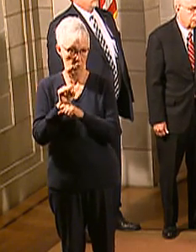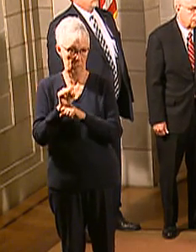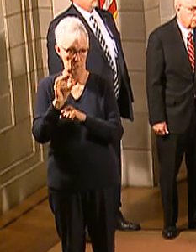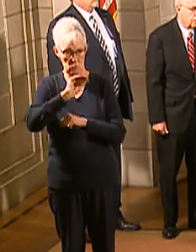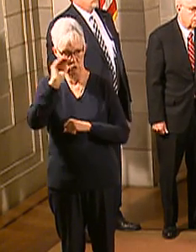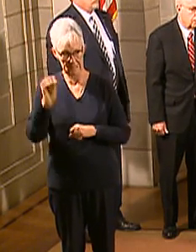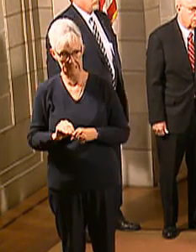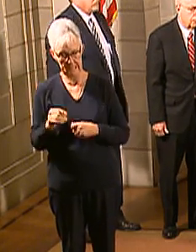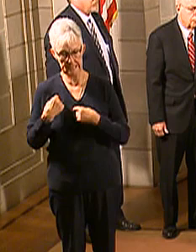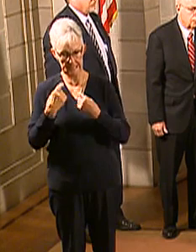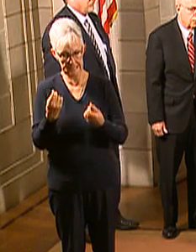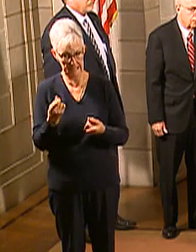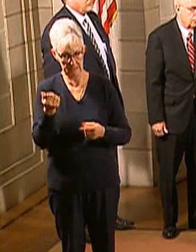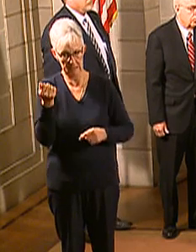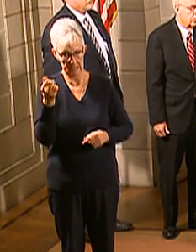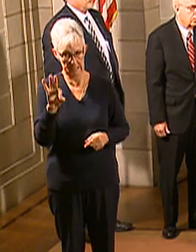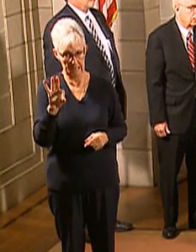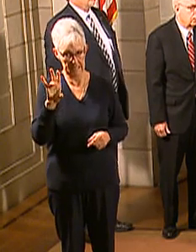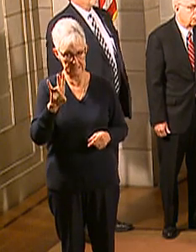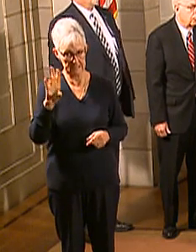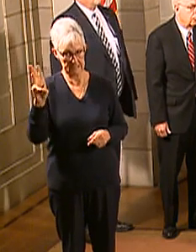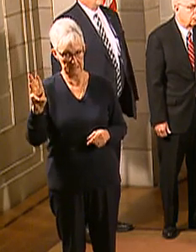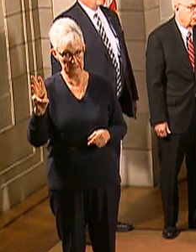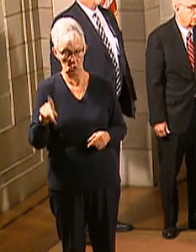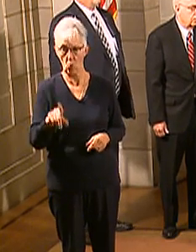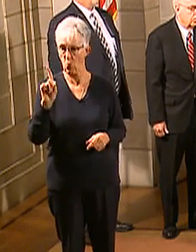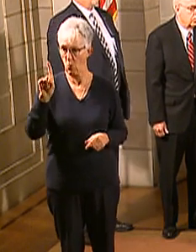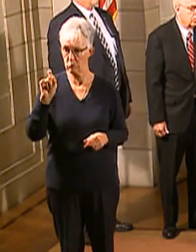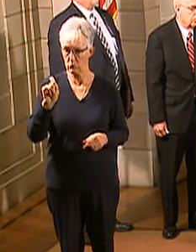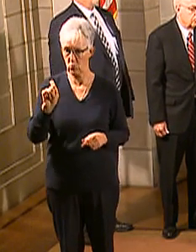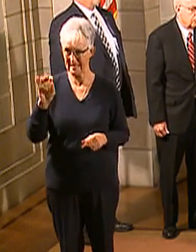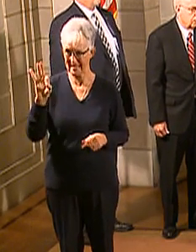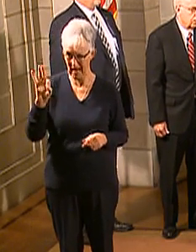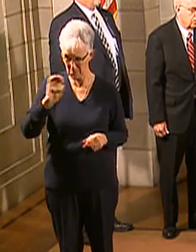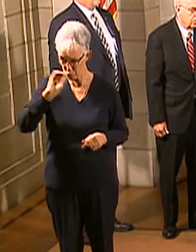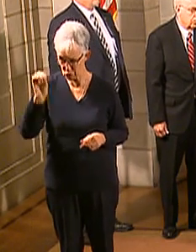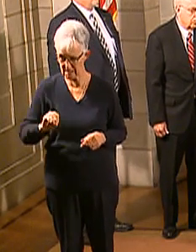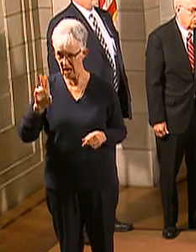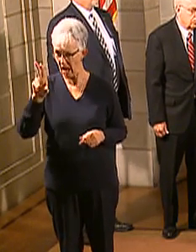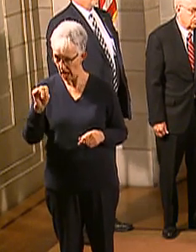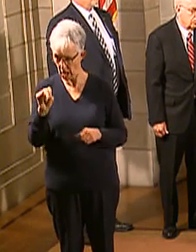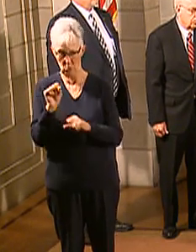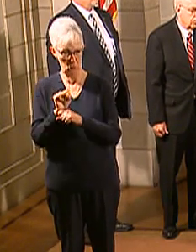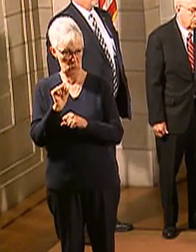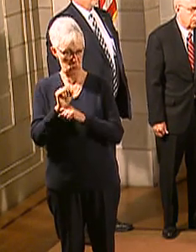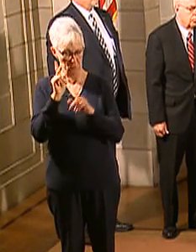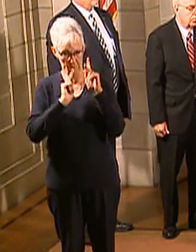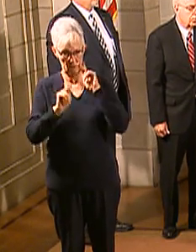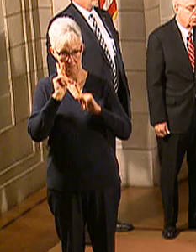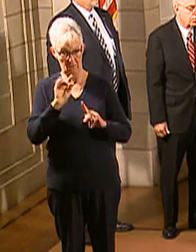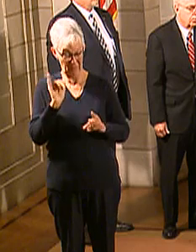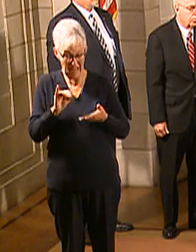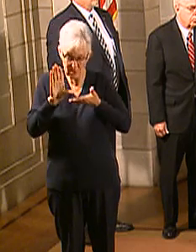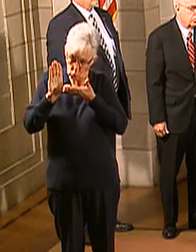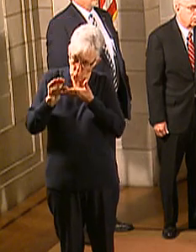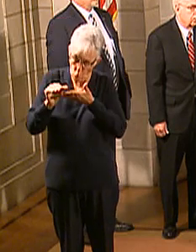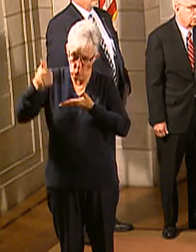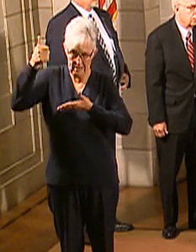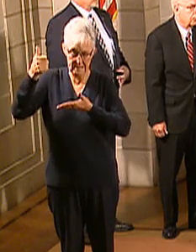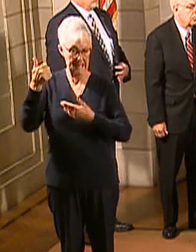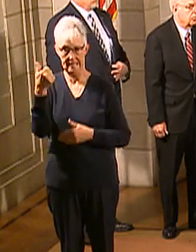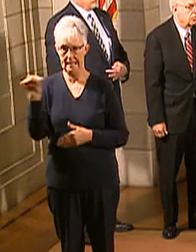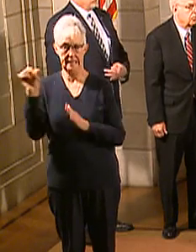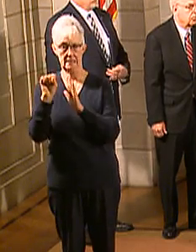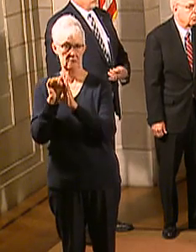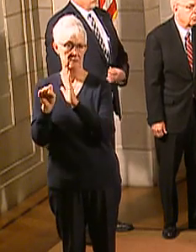in 1976, at 1.9%. It is the lowest we've ever had in the state, lowest any state's ever recorded in